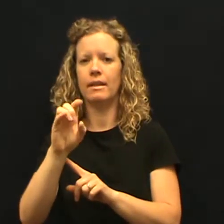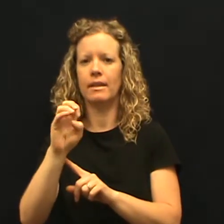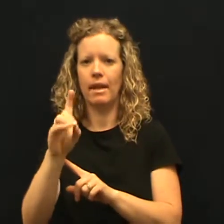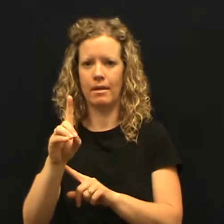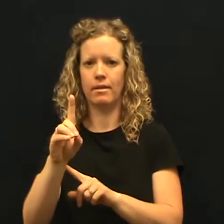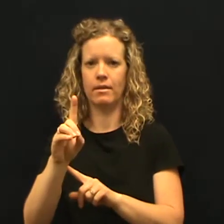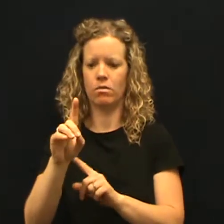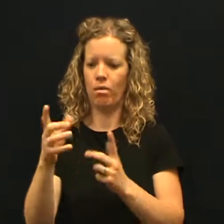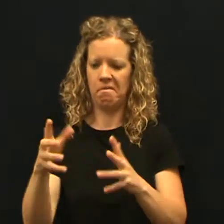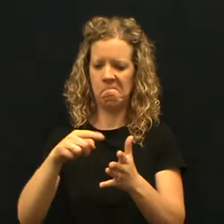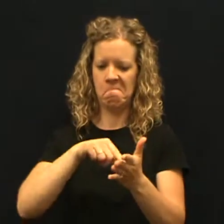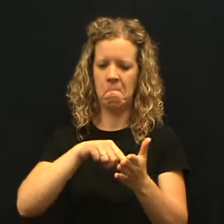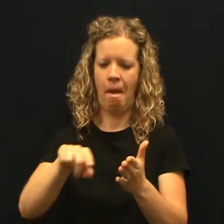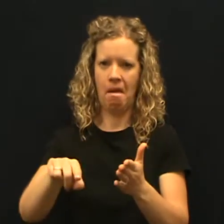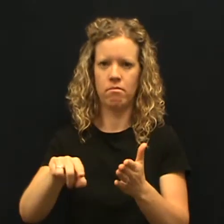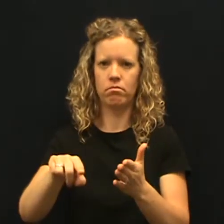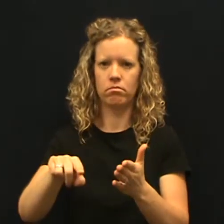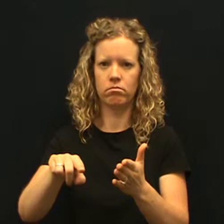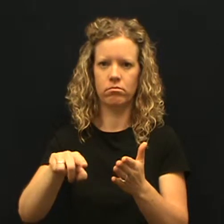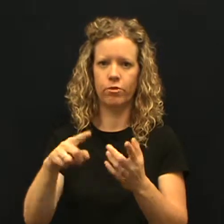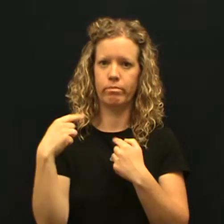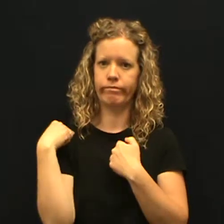our company until now.